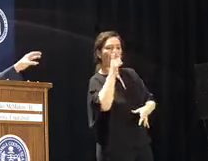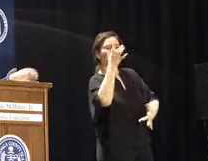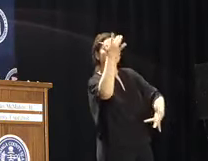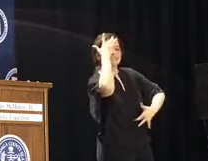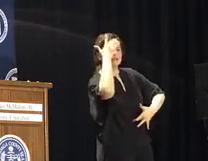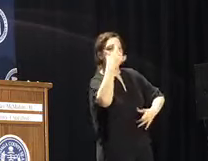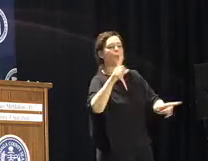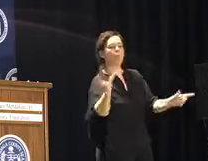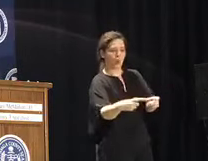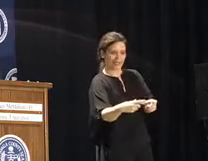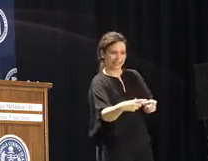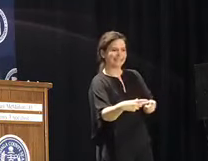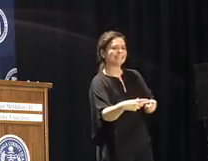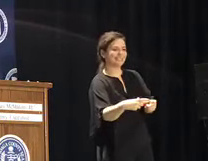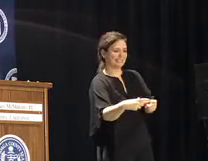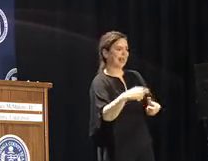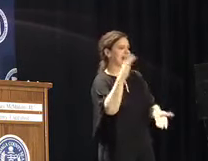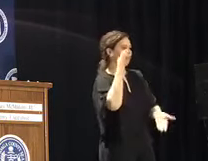COVID-19 out in the community.